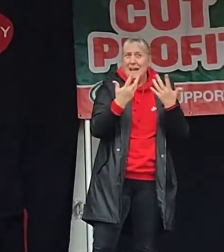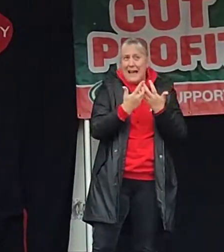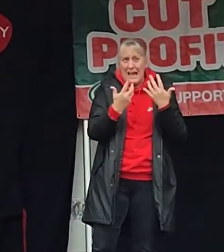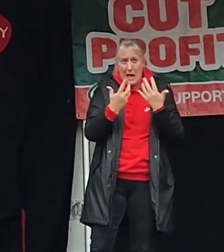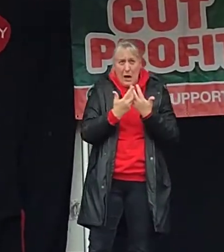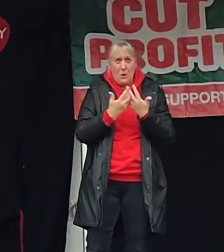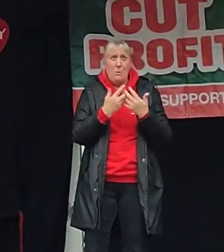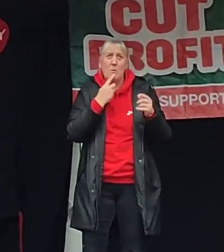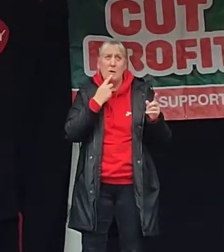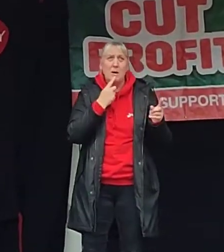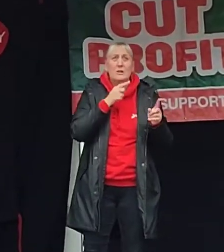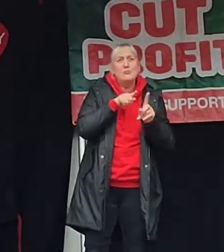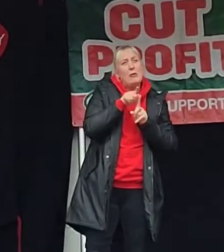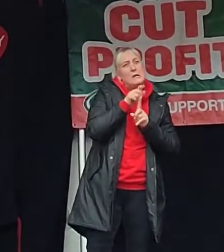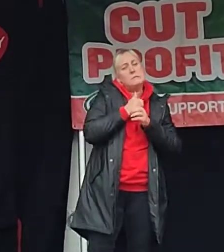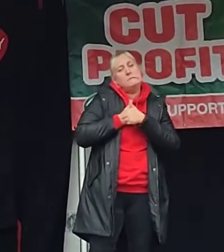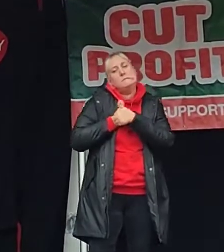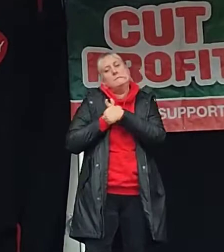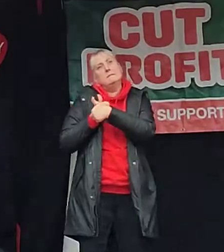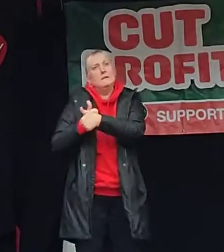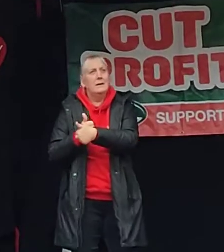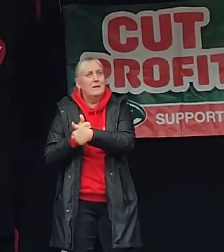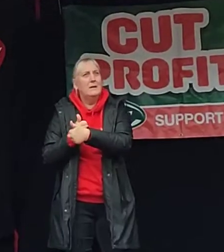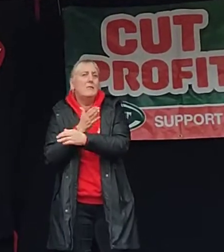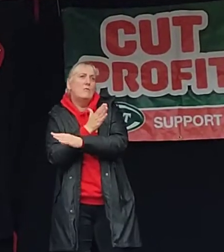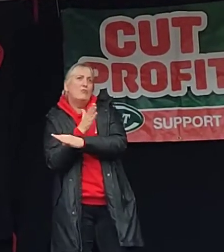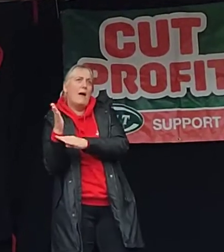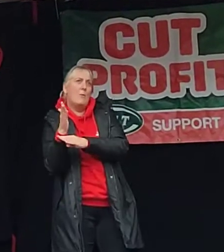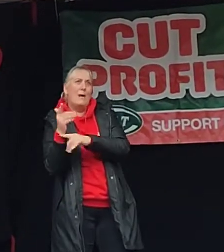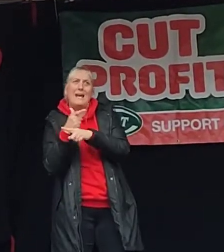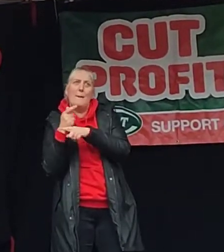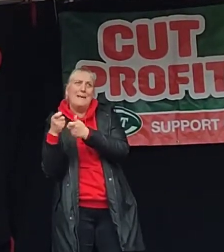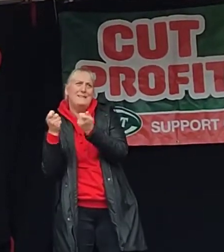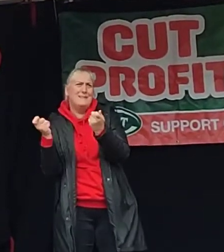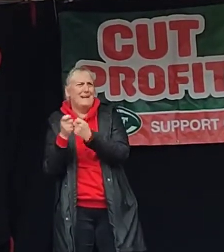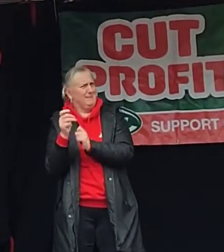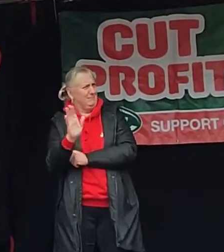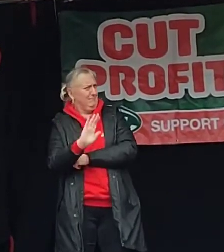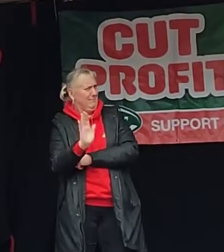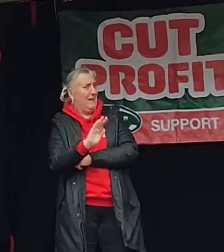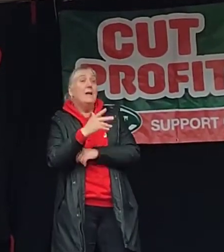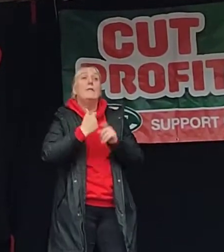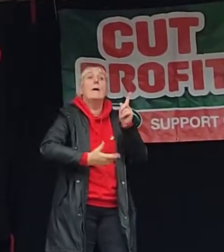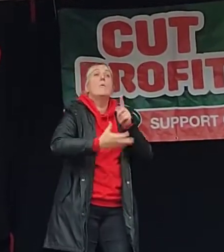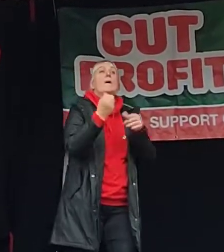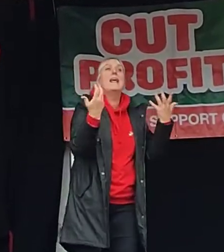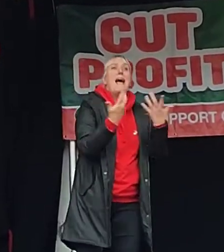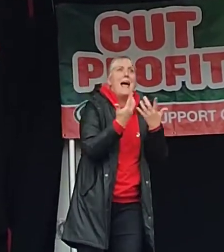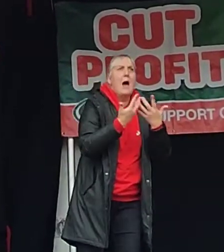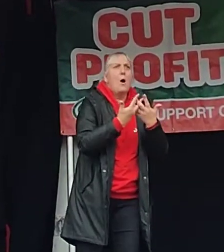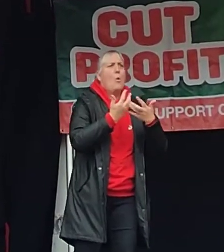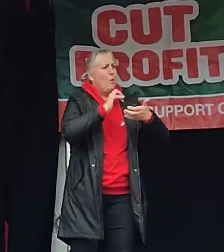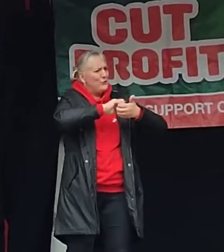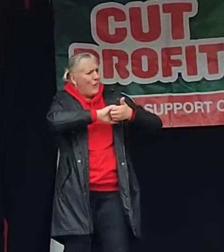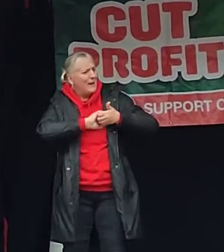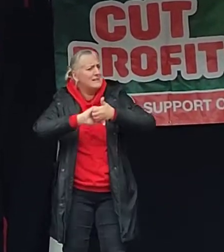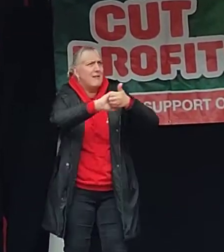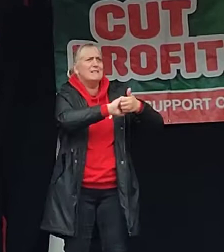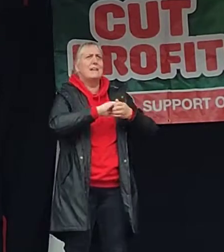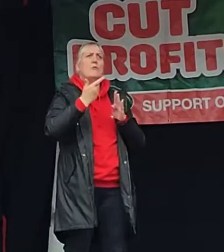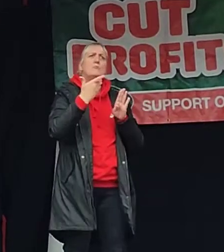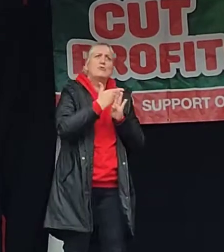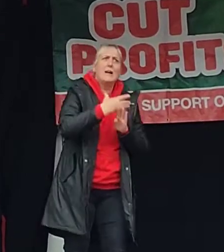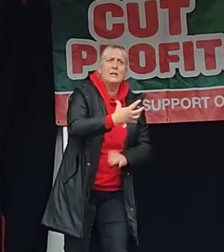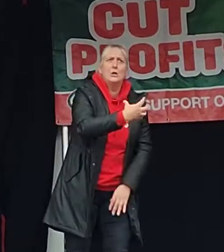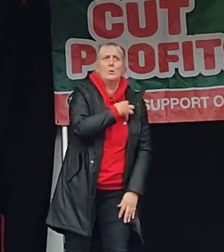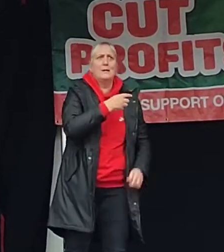and appealing to the right-wing media. They won that election by the solidarity of the trade unions, the